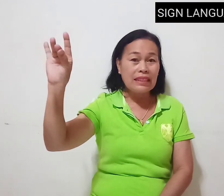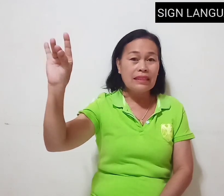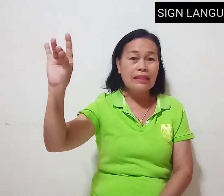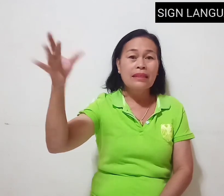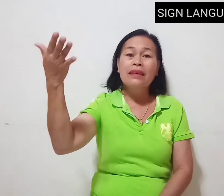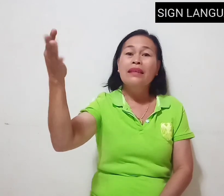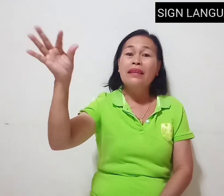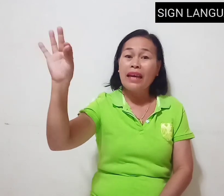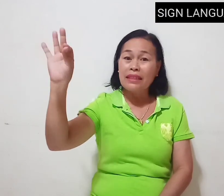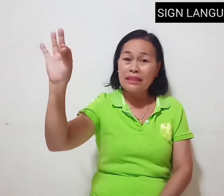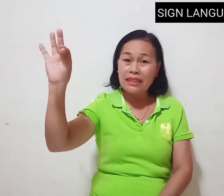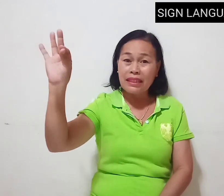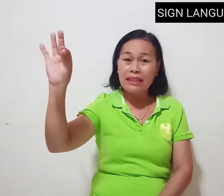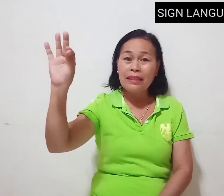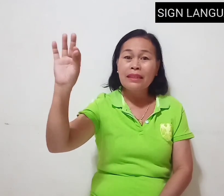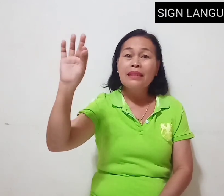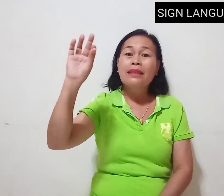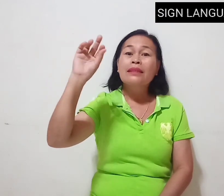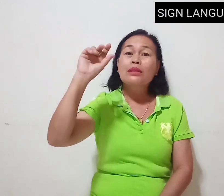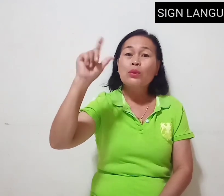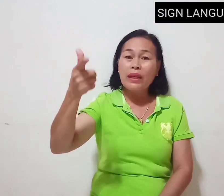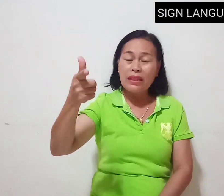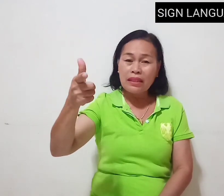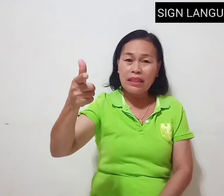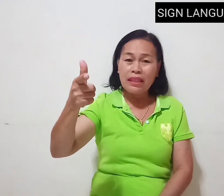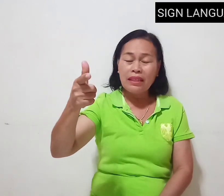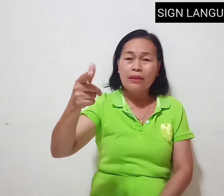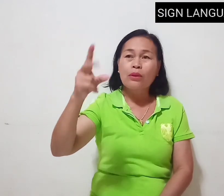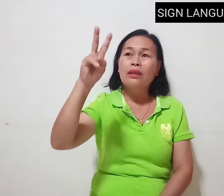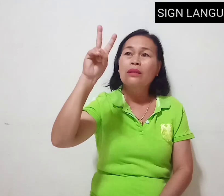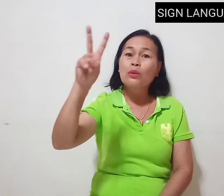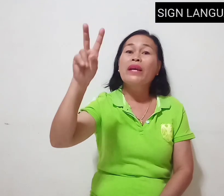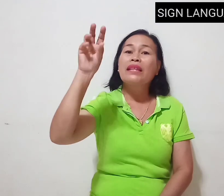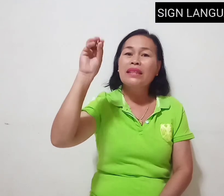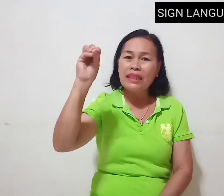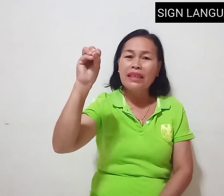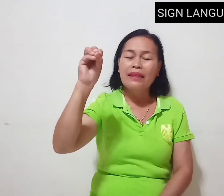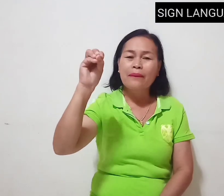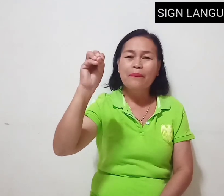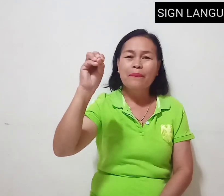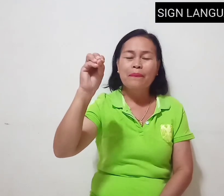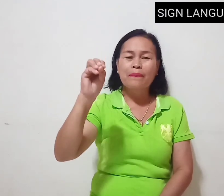18, 19, 20 or 20.